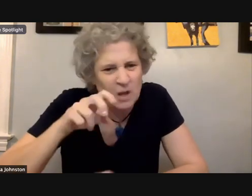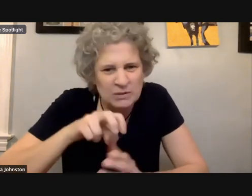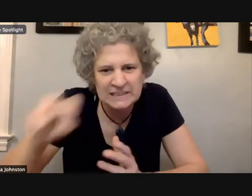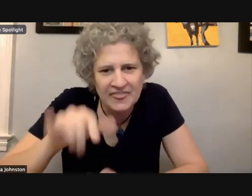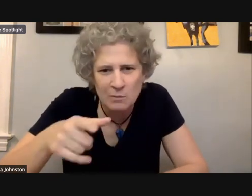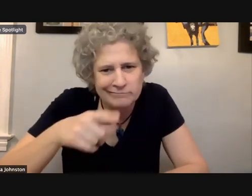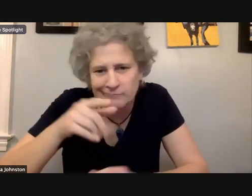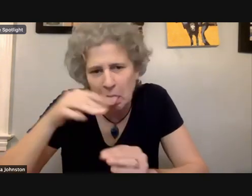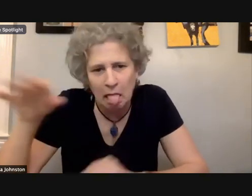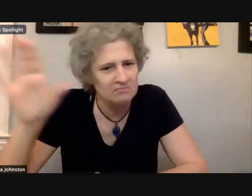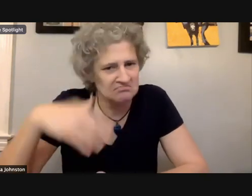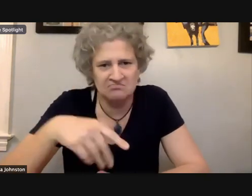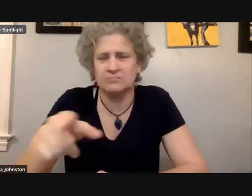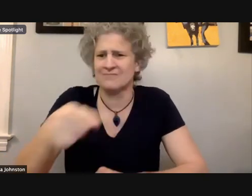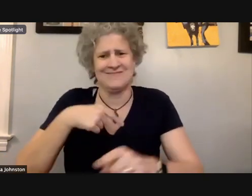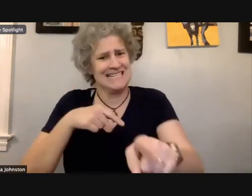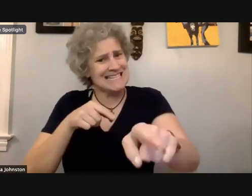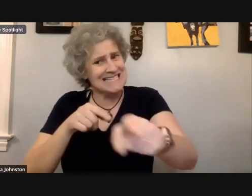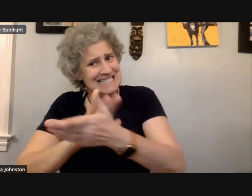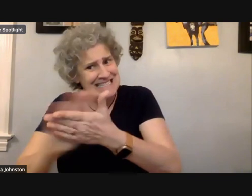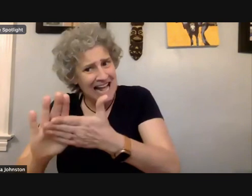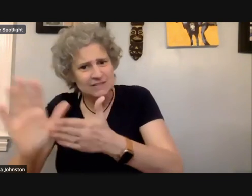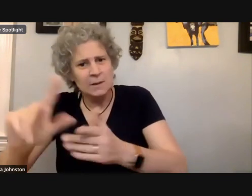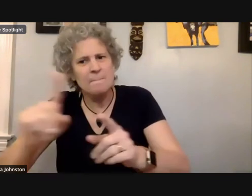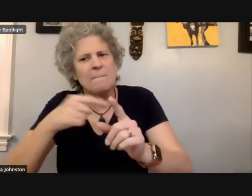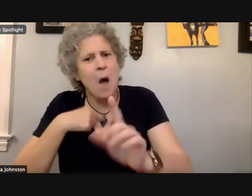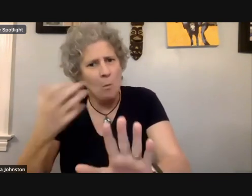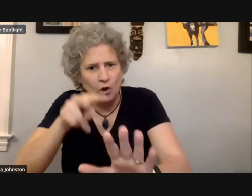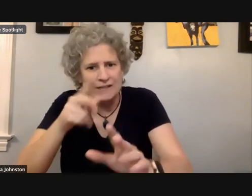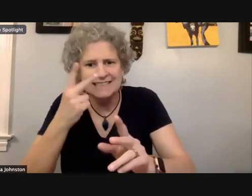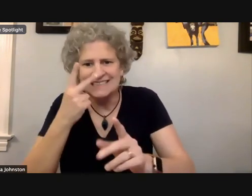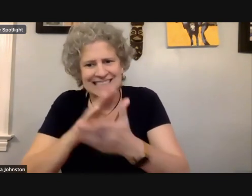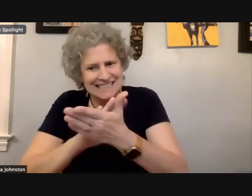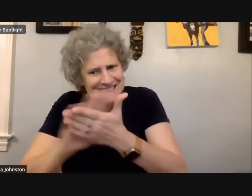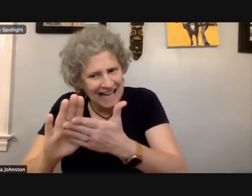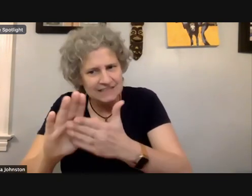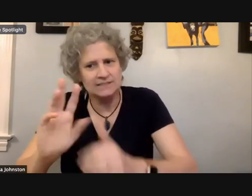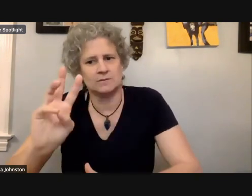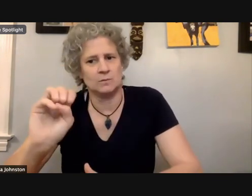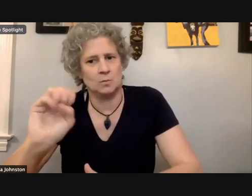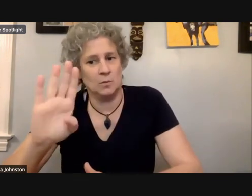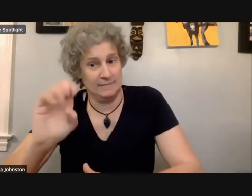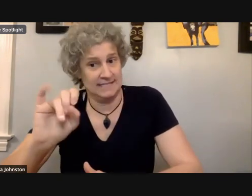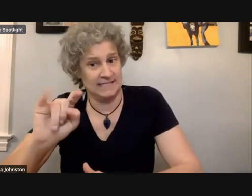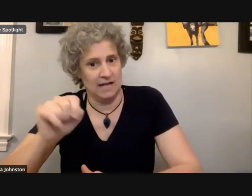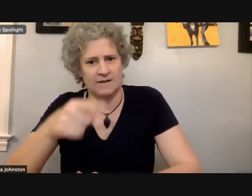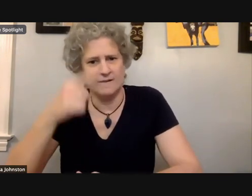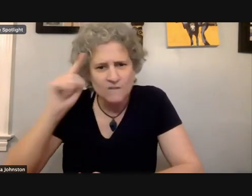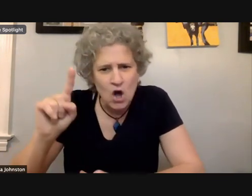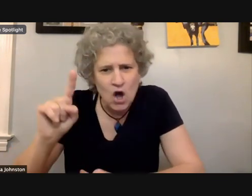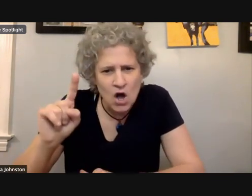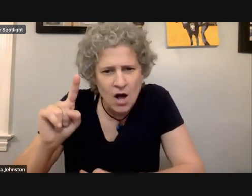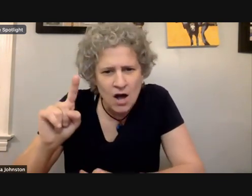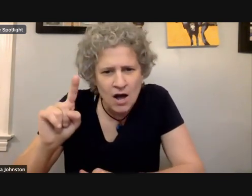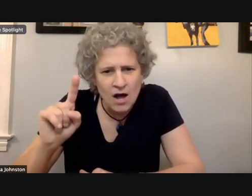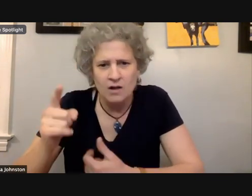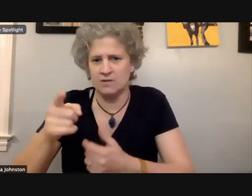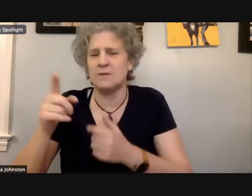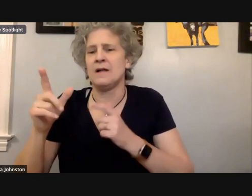Oh, Listerine's strong. Okay. No, this is nice. I want you to look at it and see,